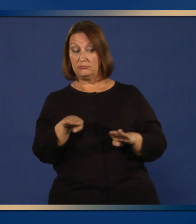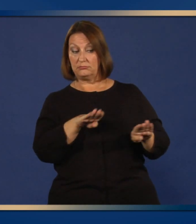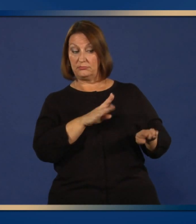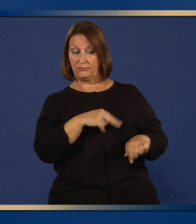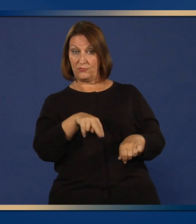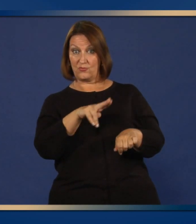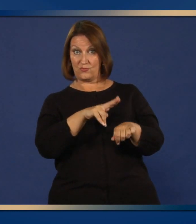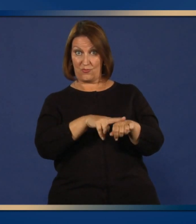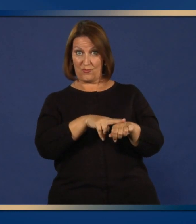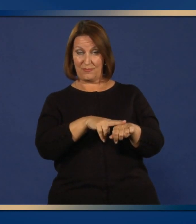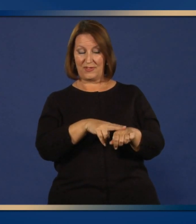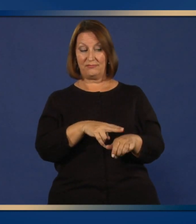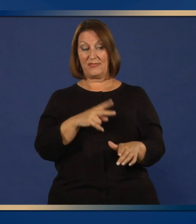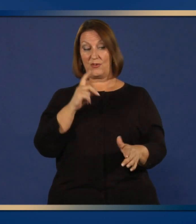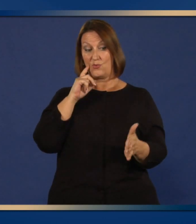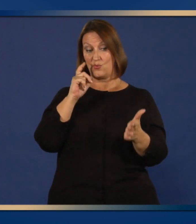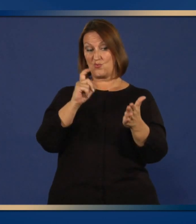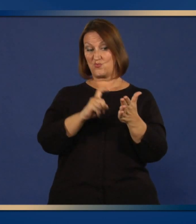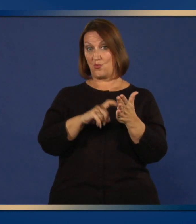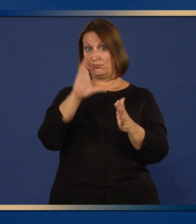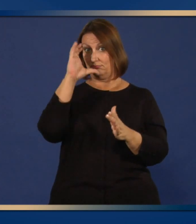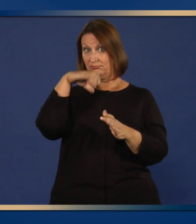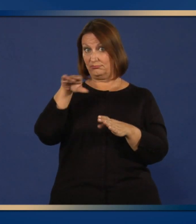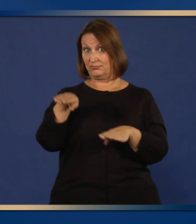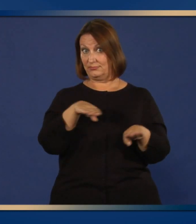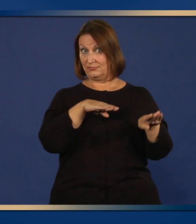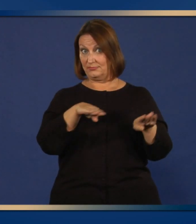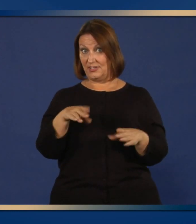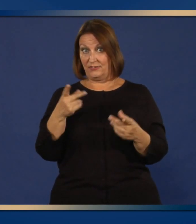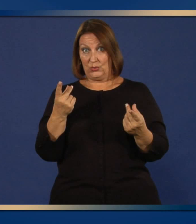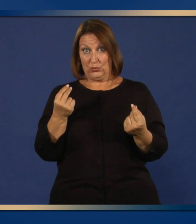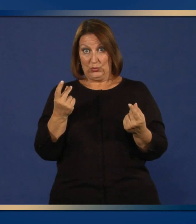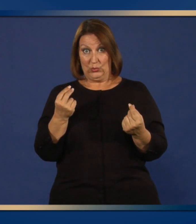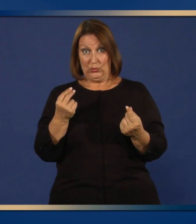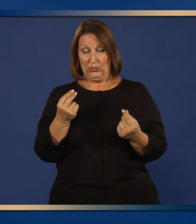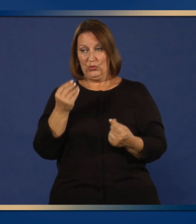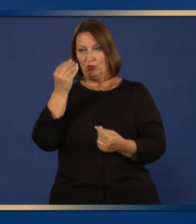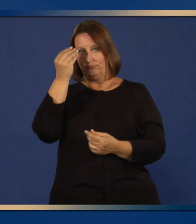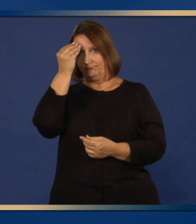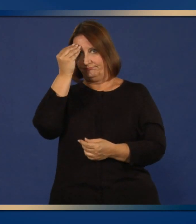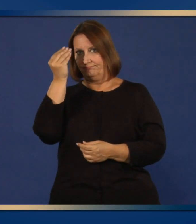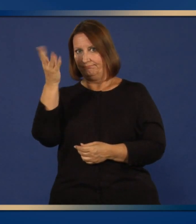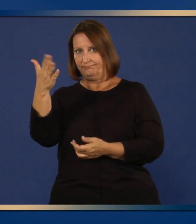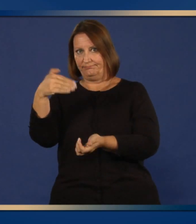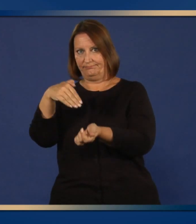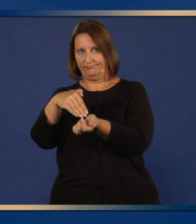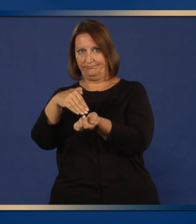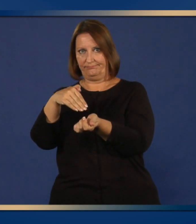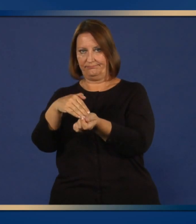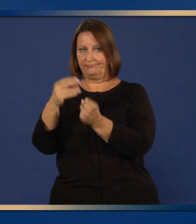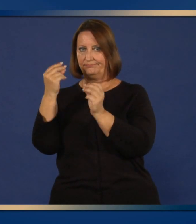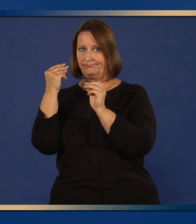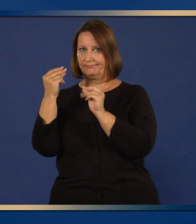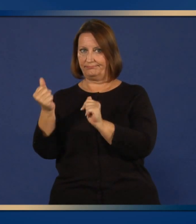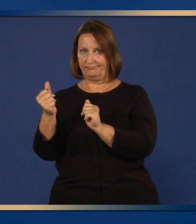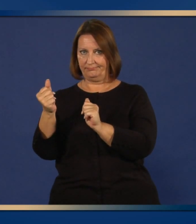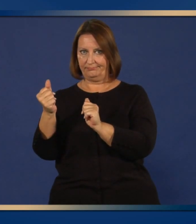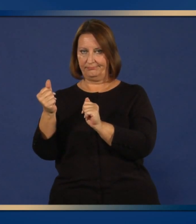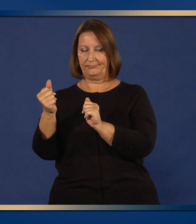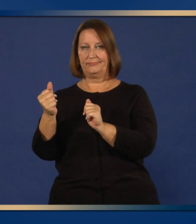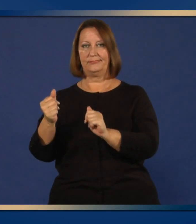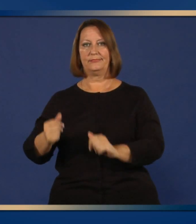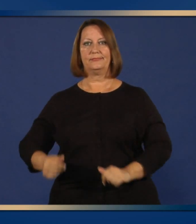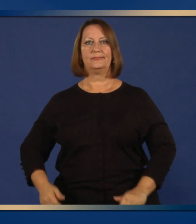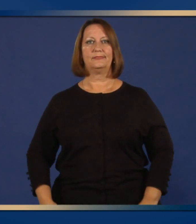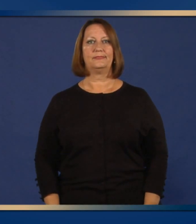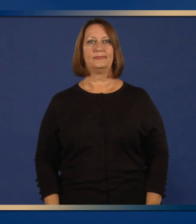should be contacted immediately if the patient shows any signs of unusual behavior.